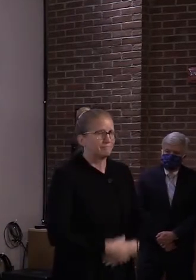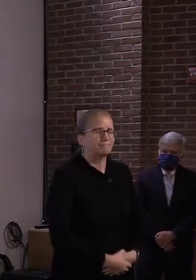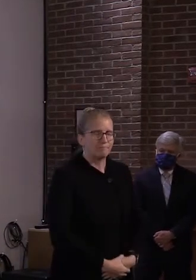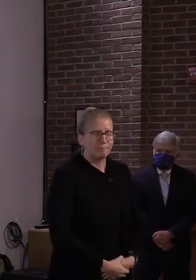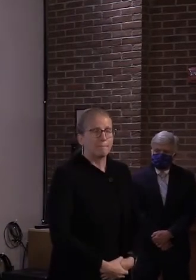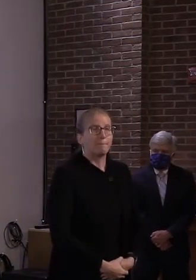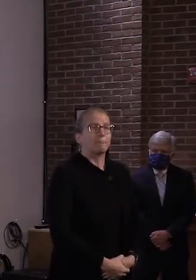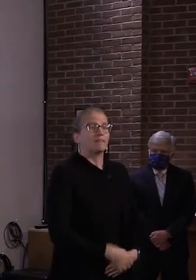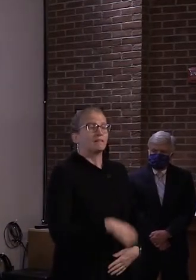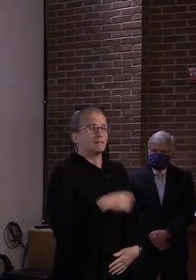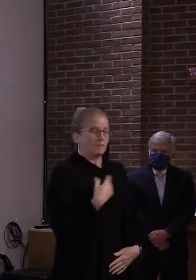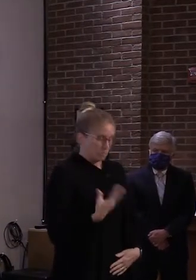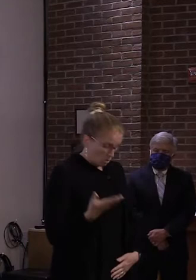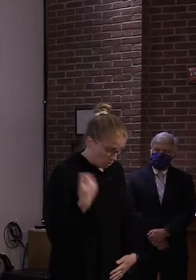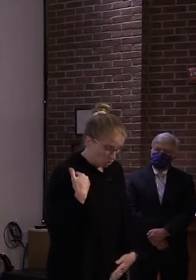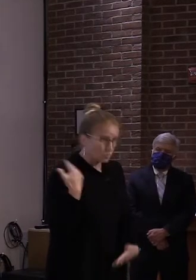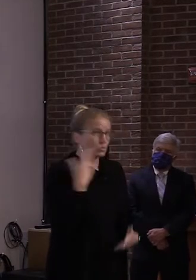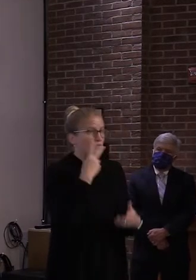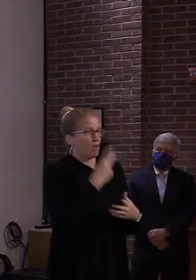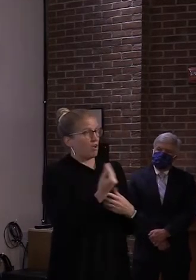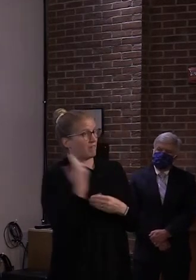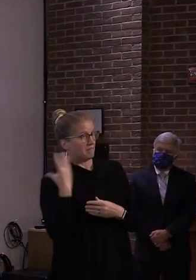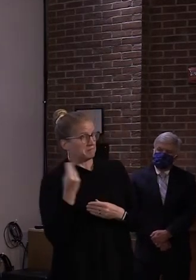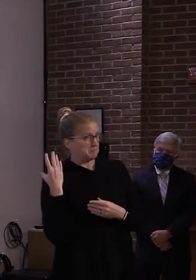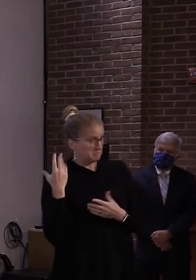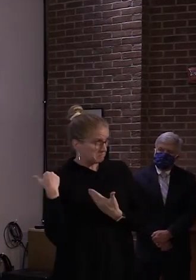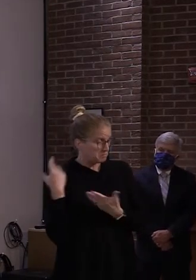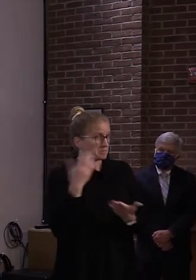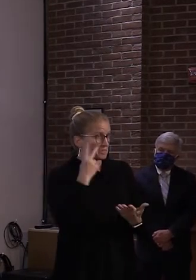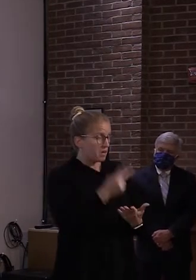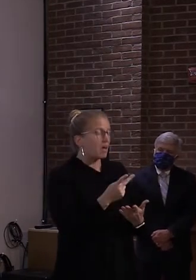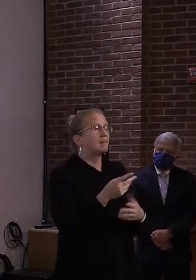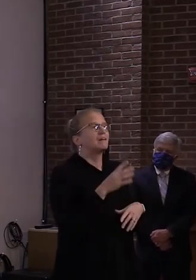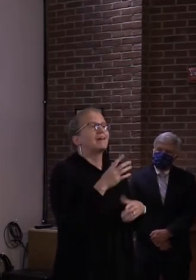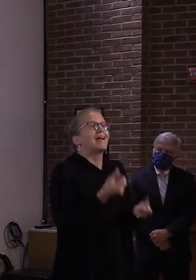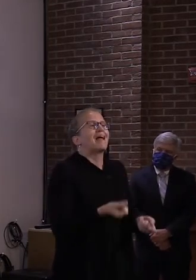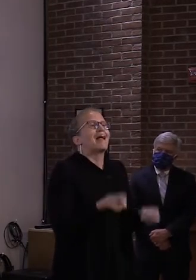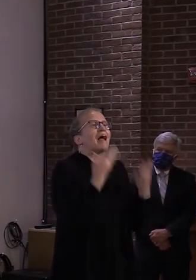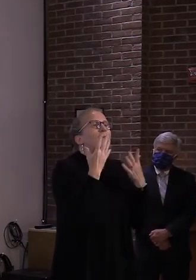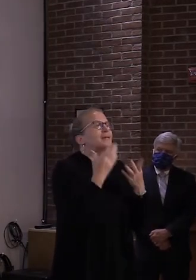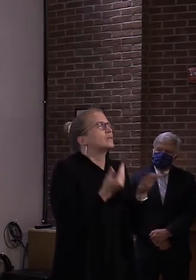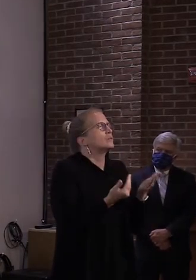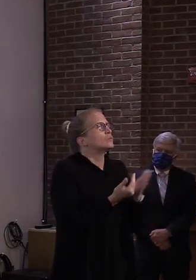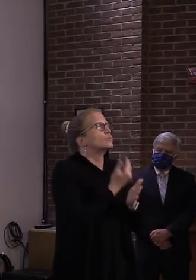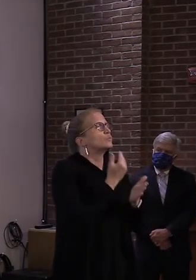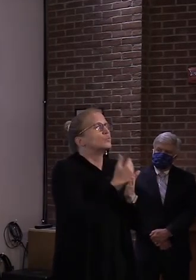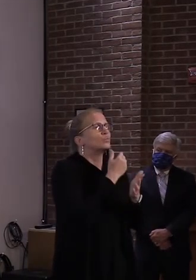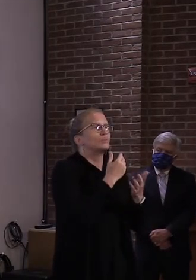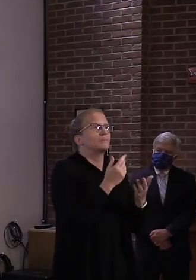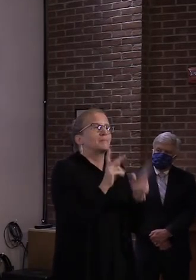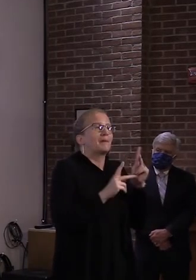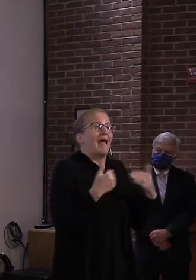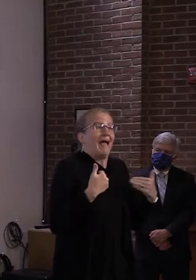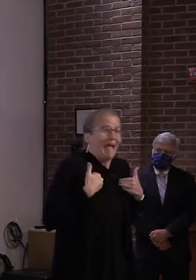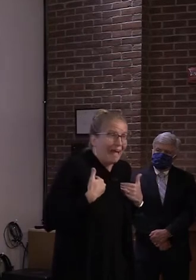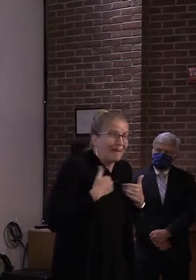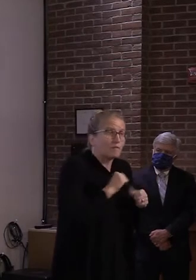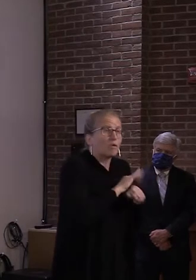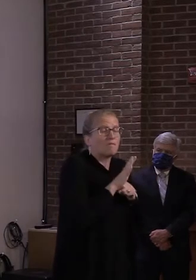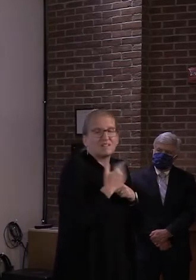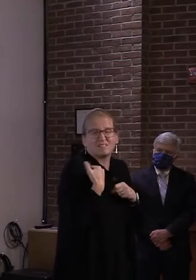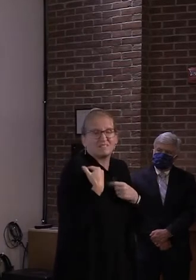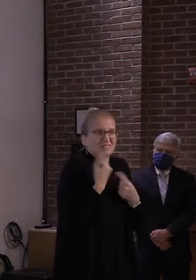As you saw in the slides, there was a slight uptick in cases over the course of the week, but really